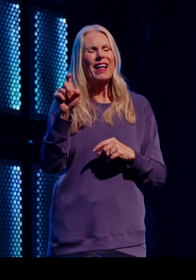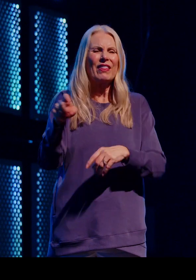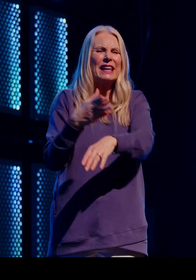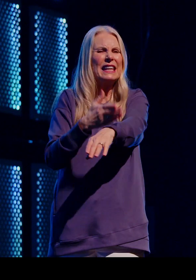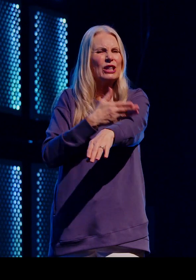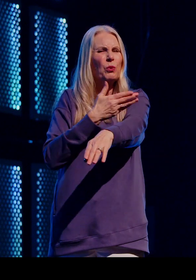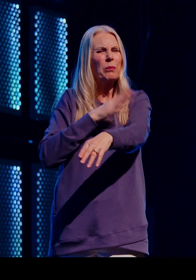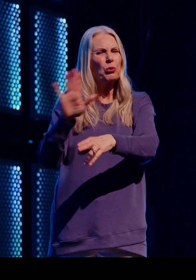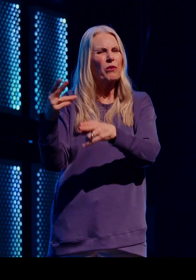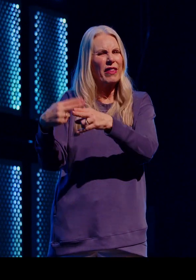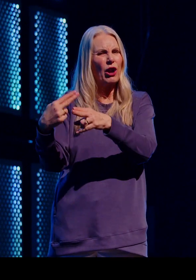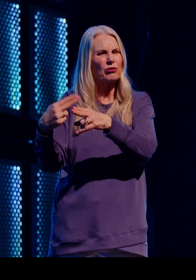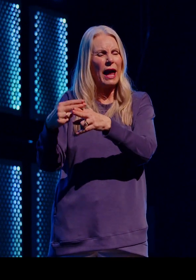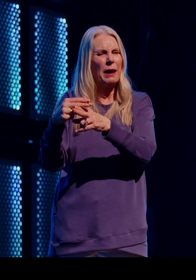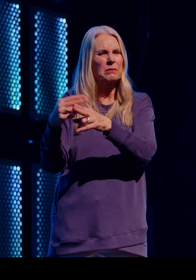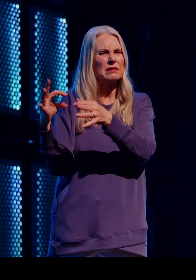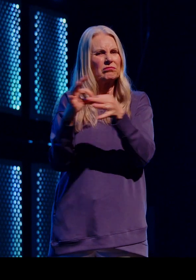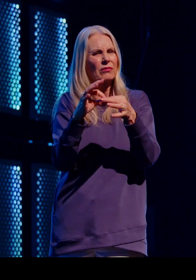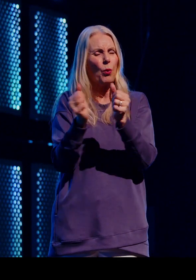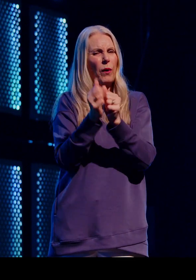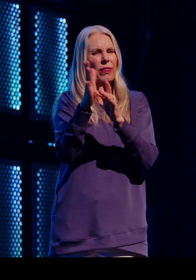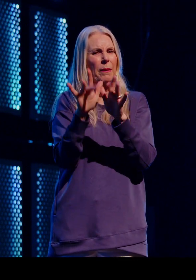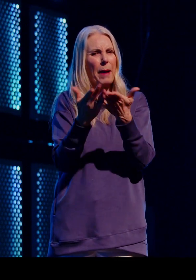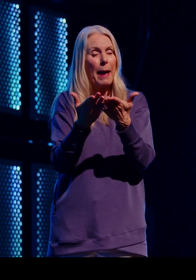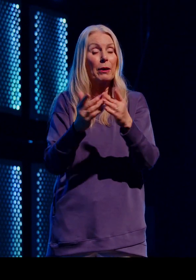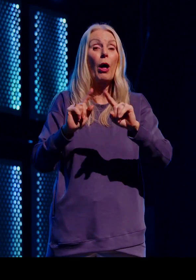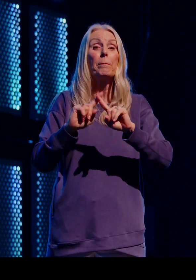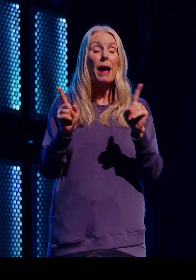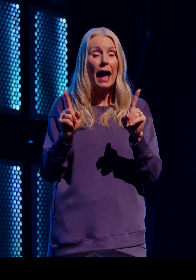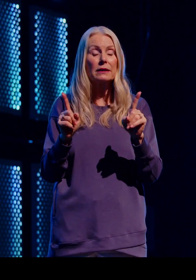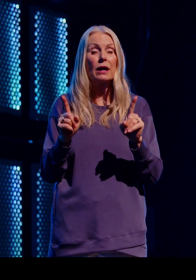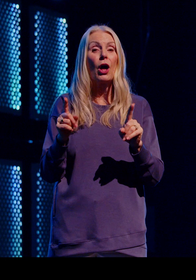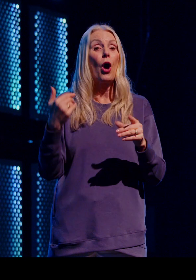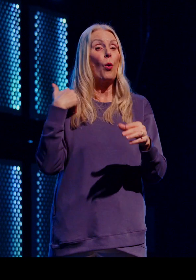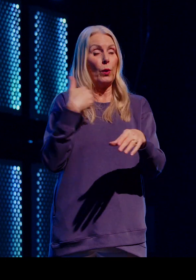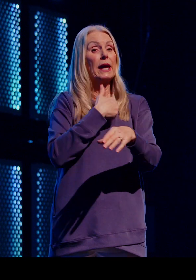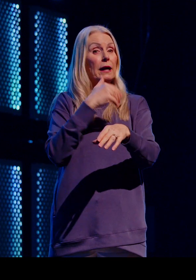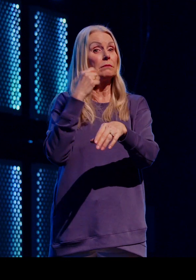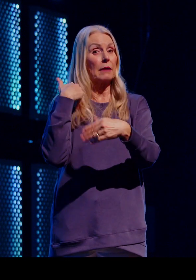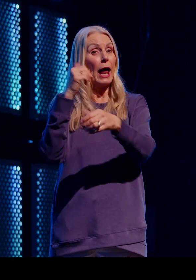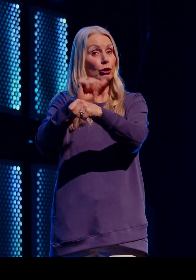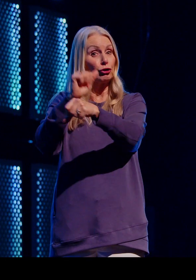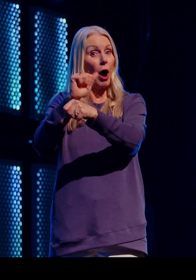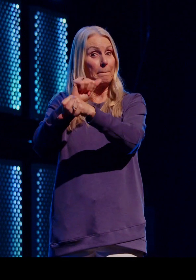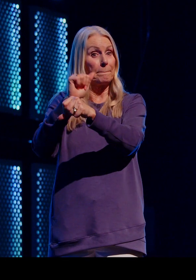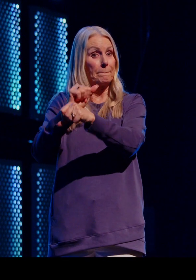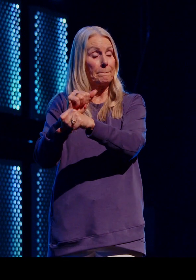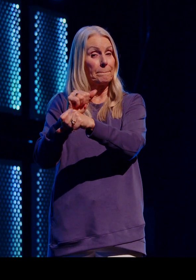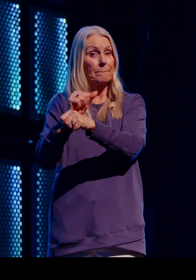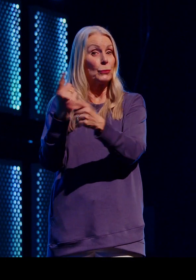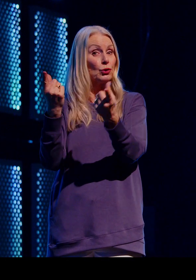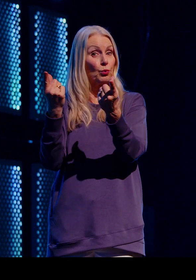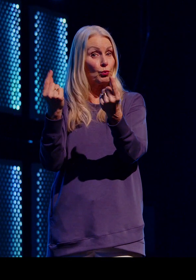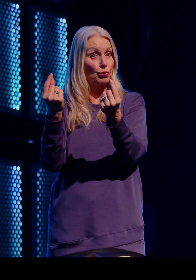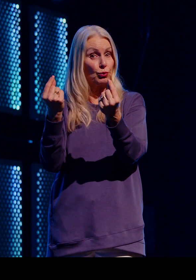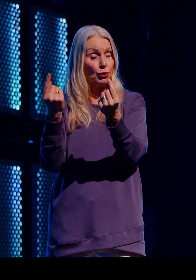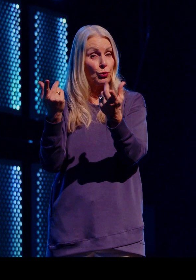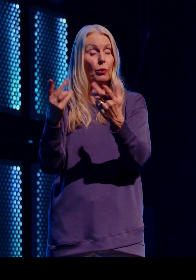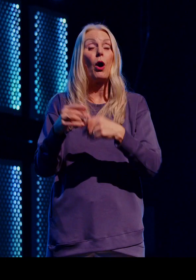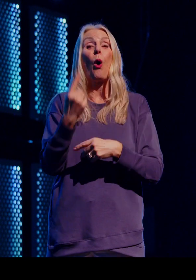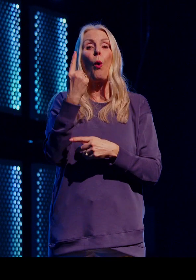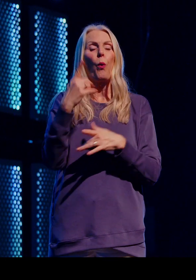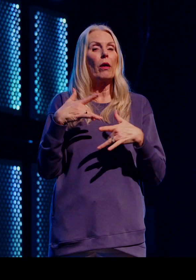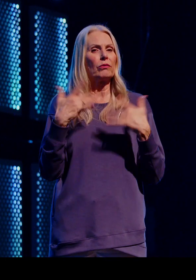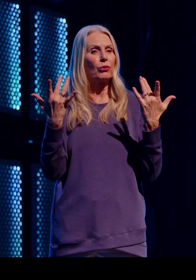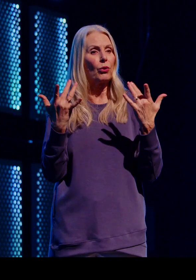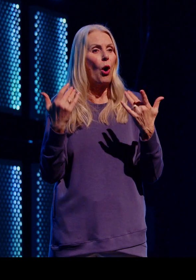give them a pass on that. We had a job to do, and we set out to do it. One of the highlights